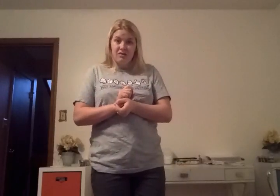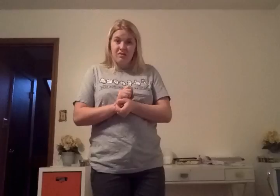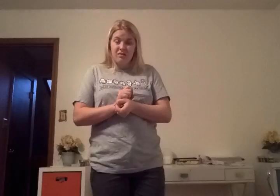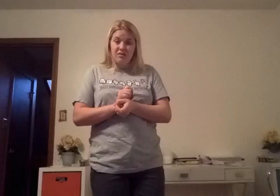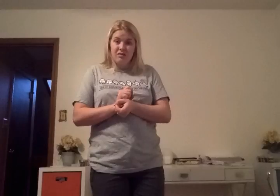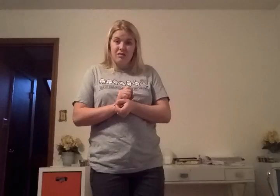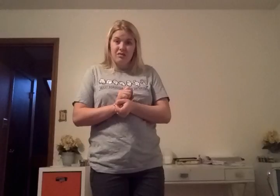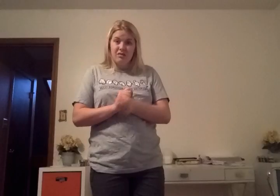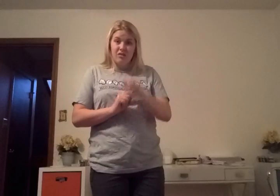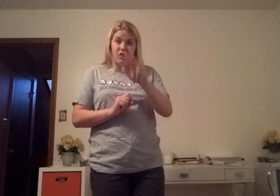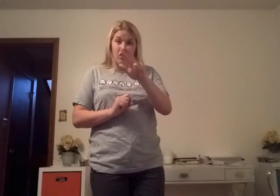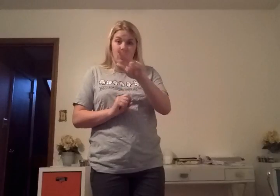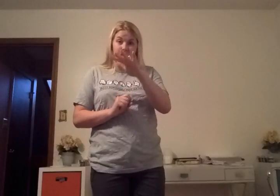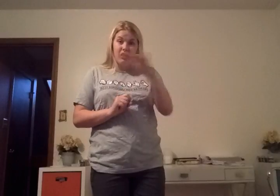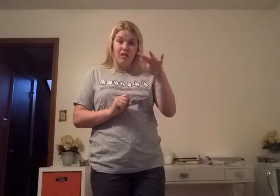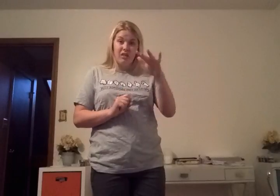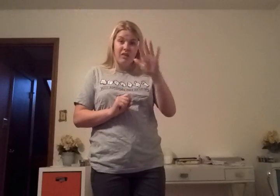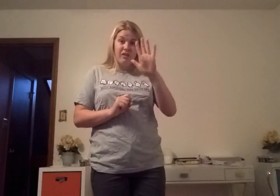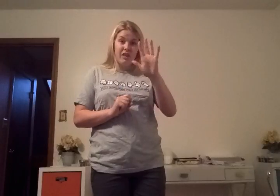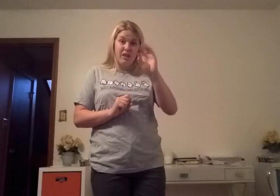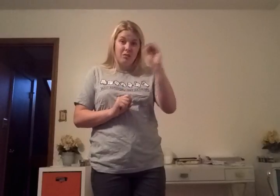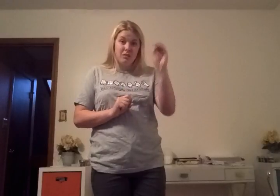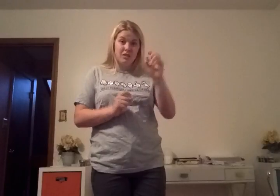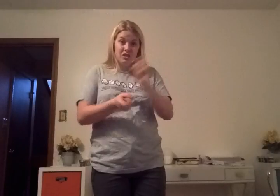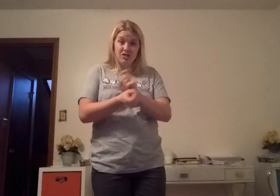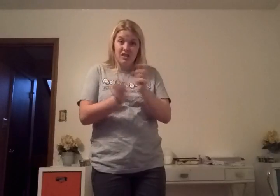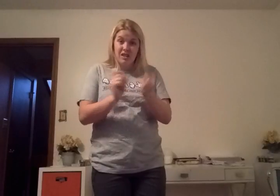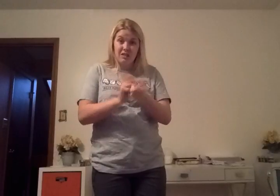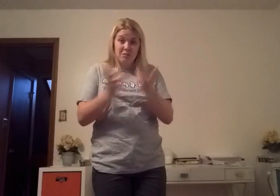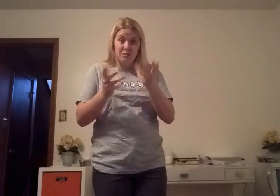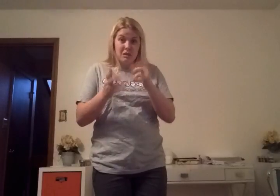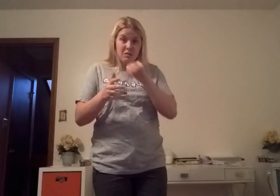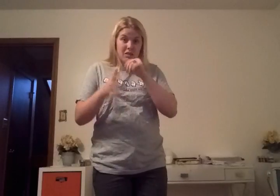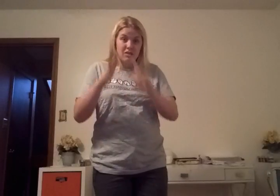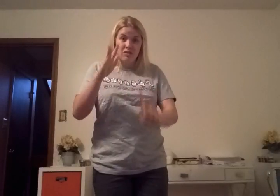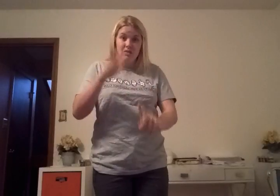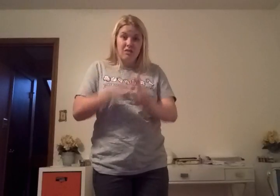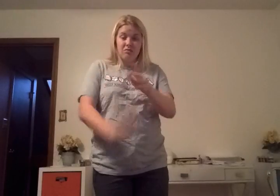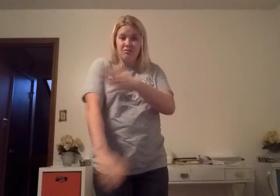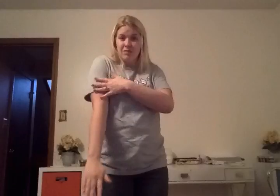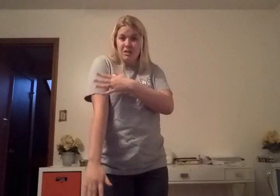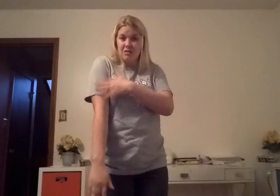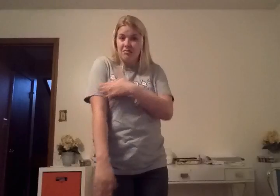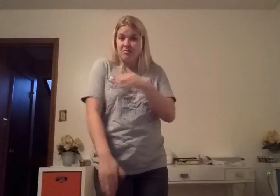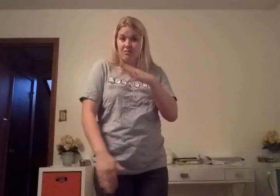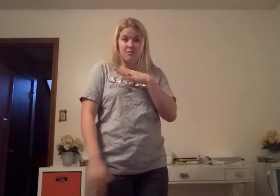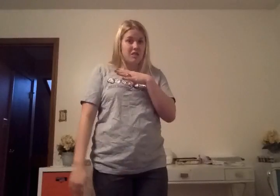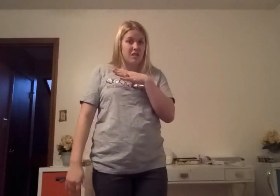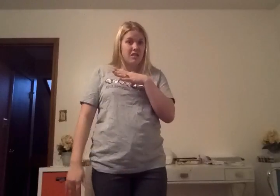chance it'll ever come back. My blood pressure is better. My energy,